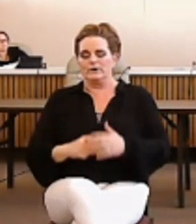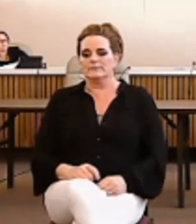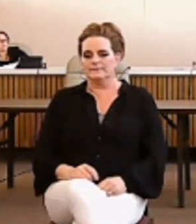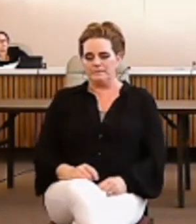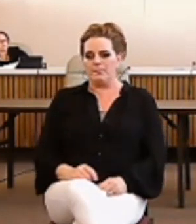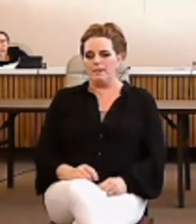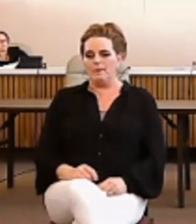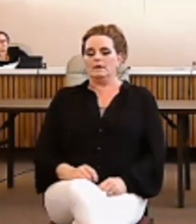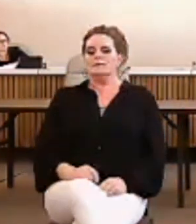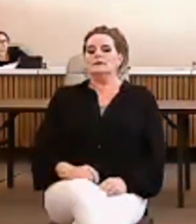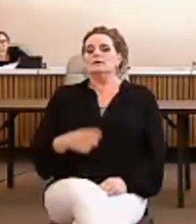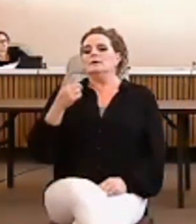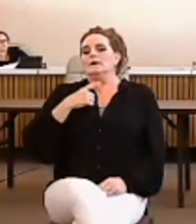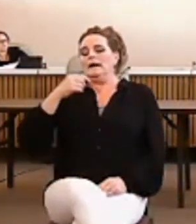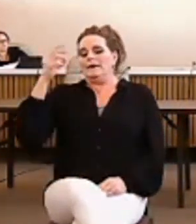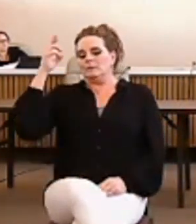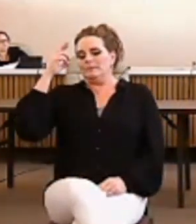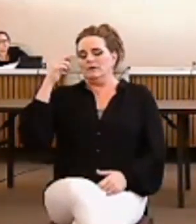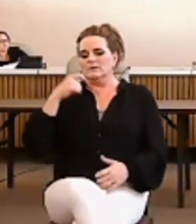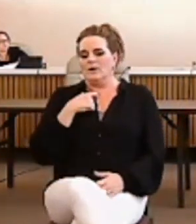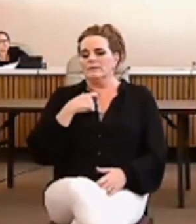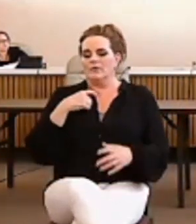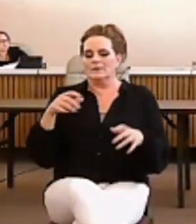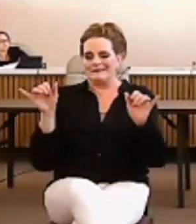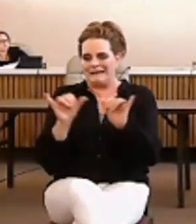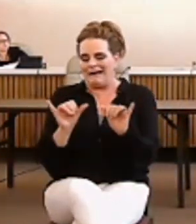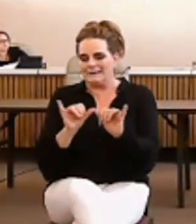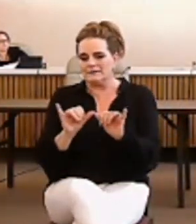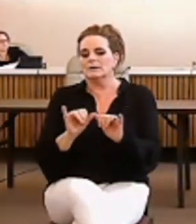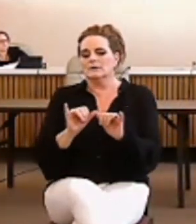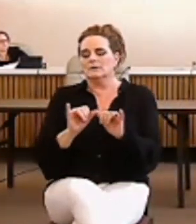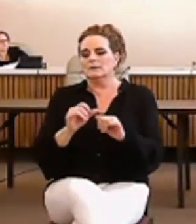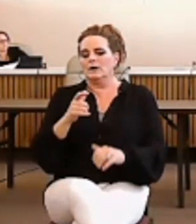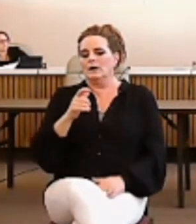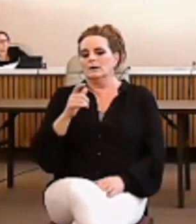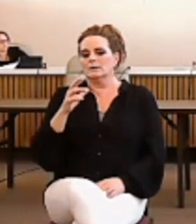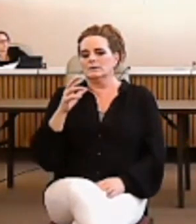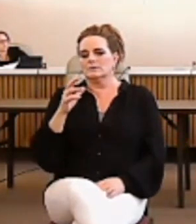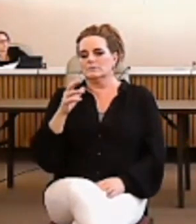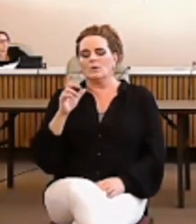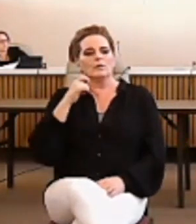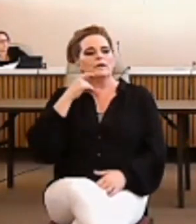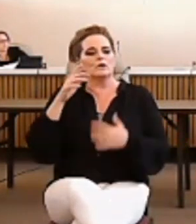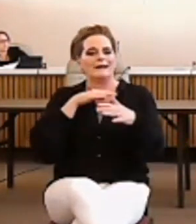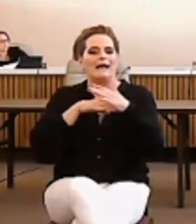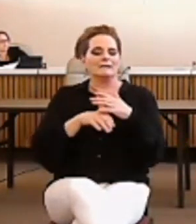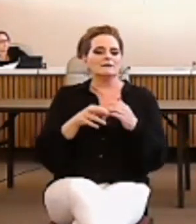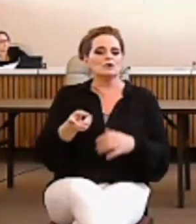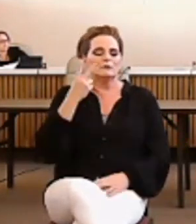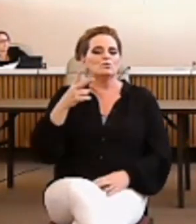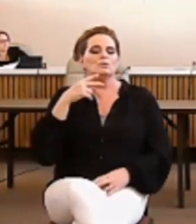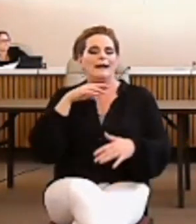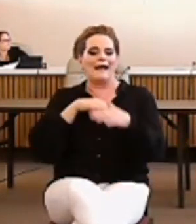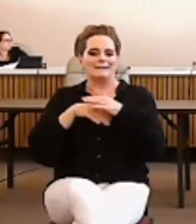road due to parcel size constraints, to then pursue a different parcel in town where 2 access roads is